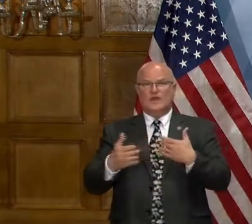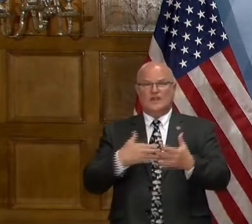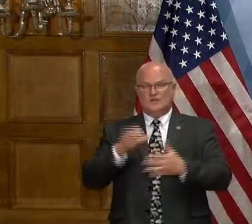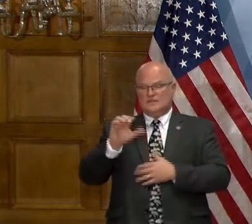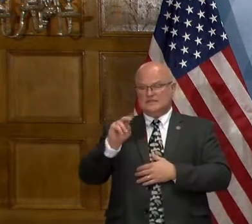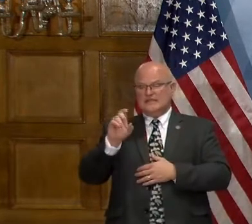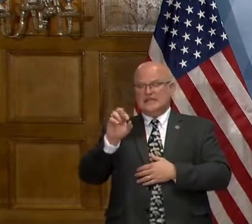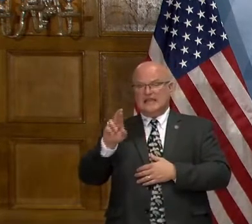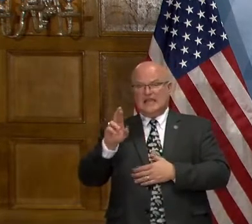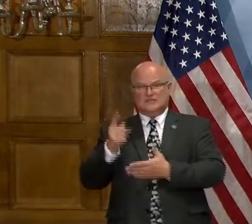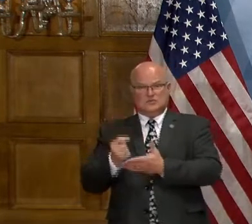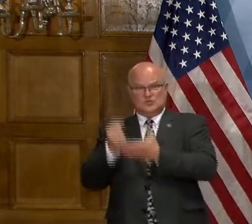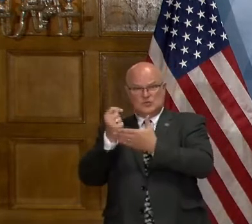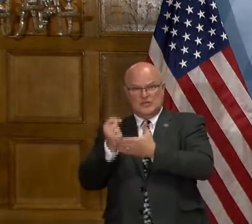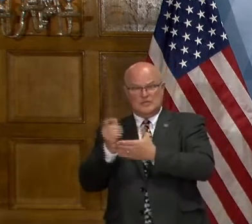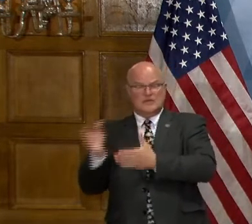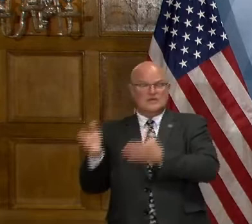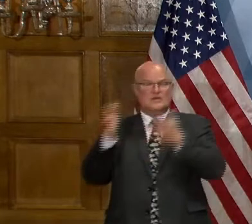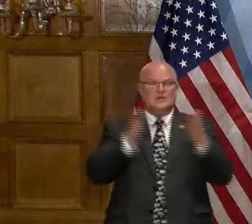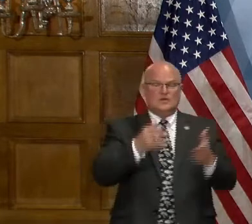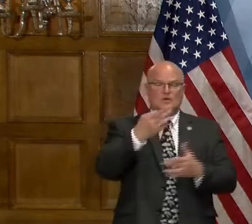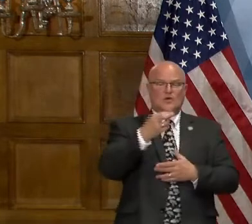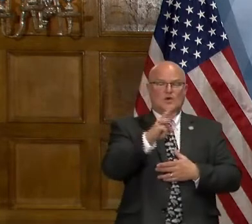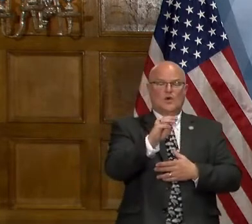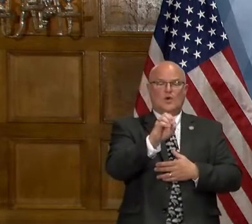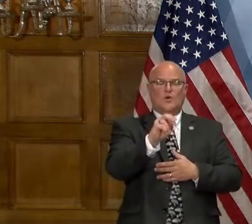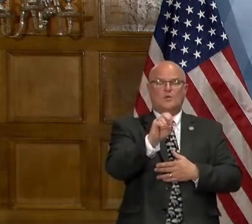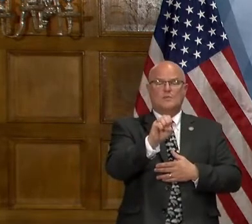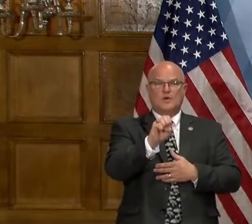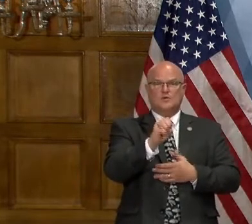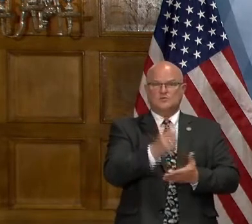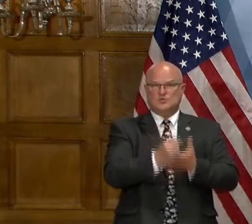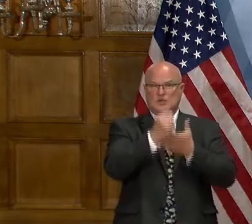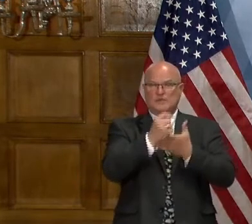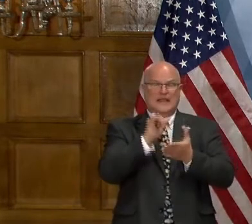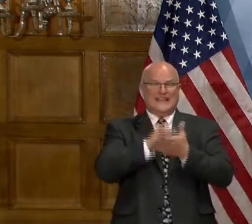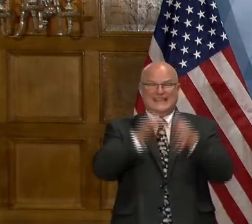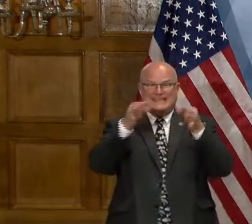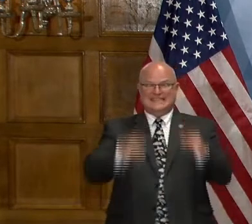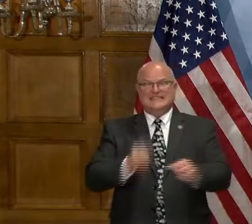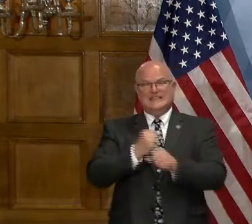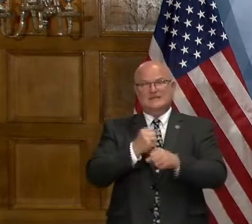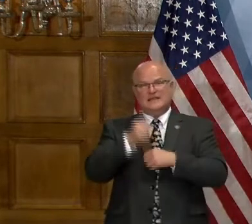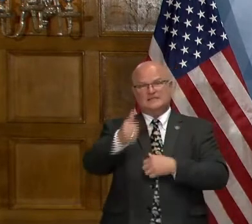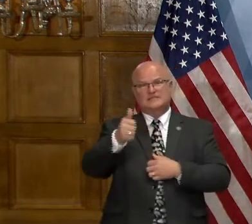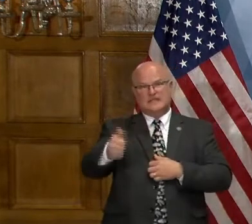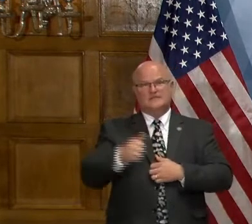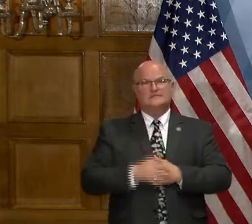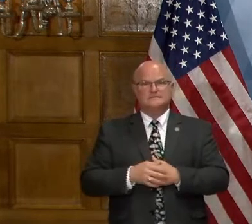cancer treatment or whether it's hormone treatment. That's the decision that they have to make.